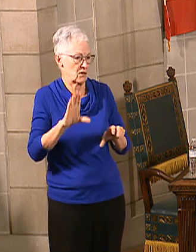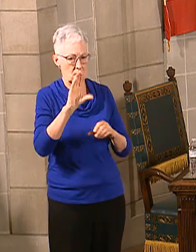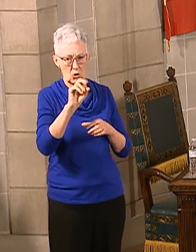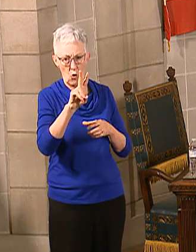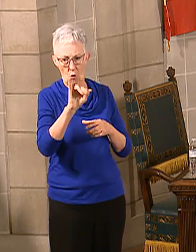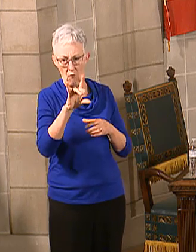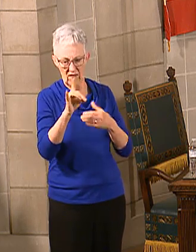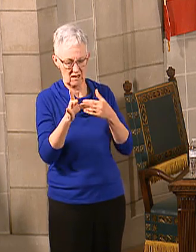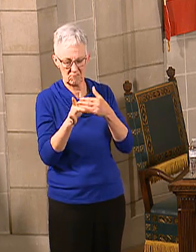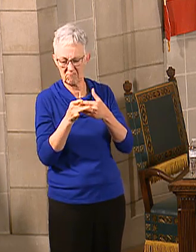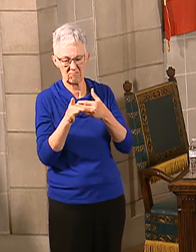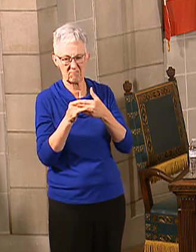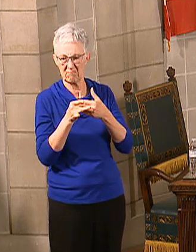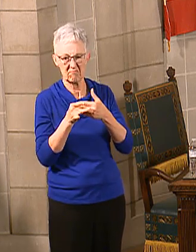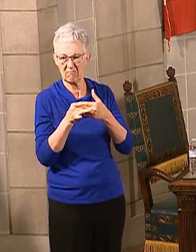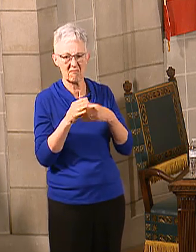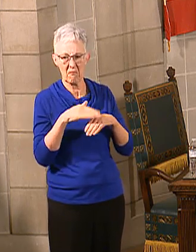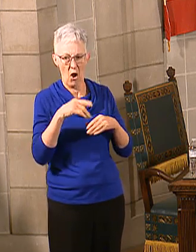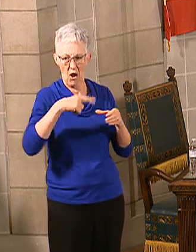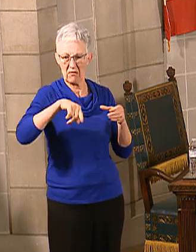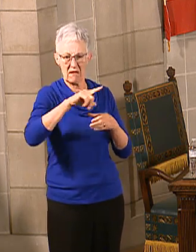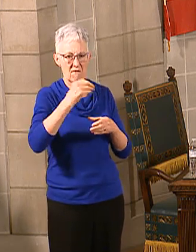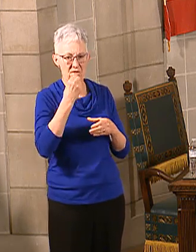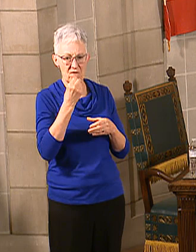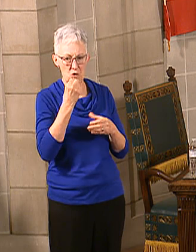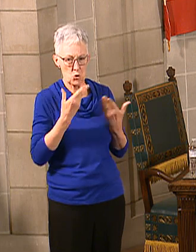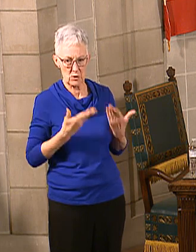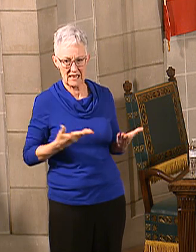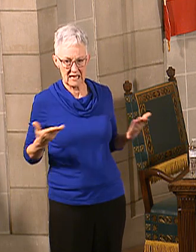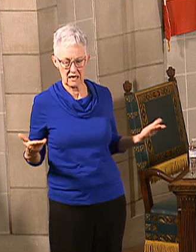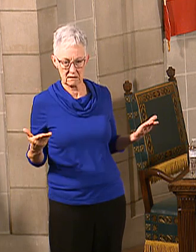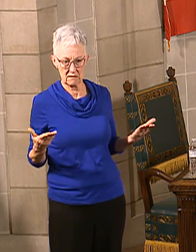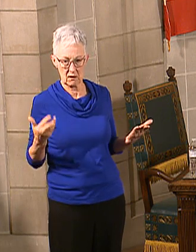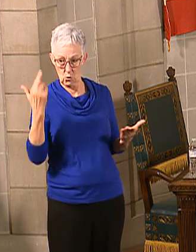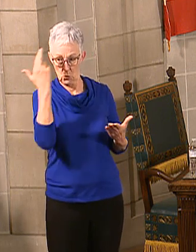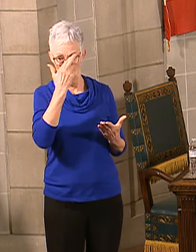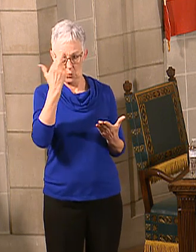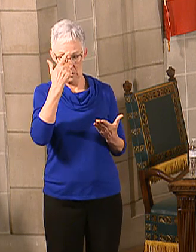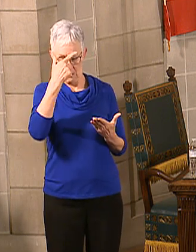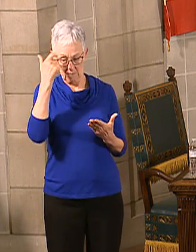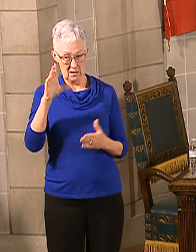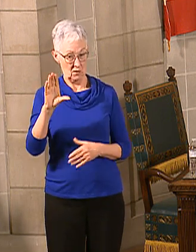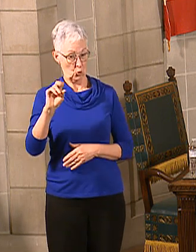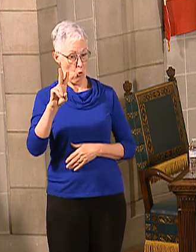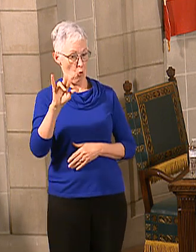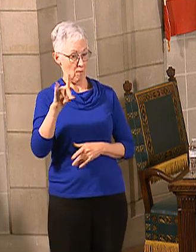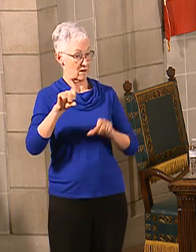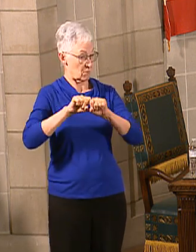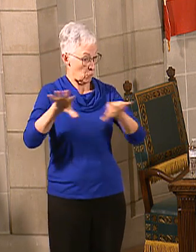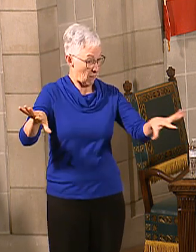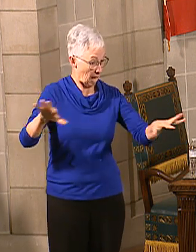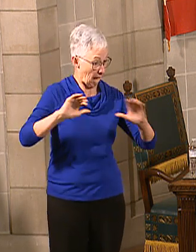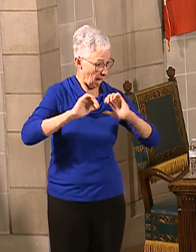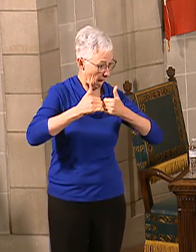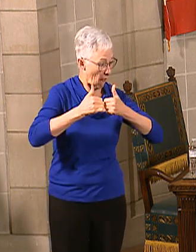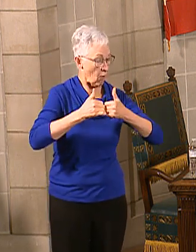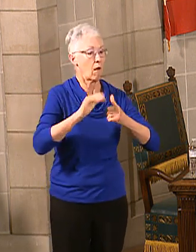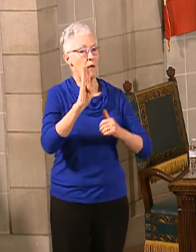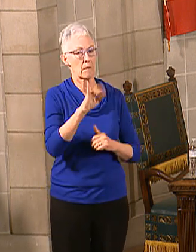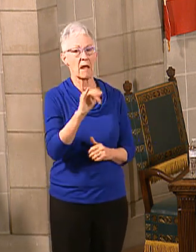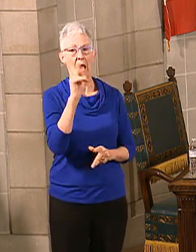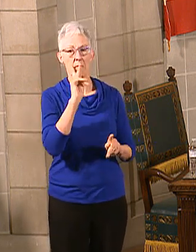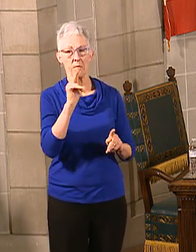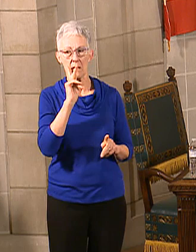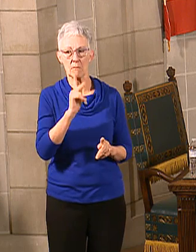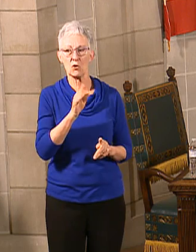moisture droplets. But let's not take a chance. Let's try to keep everything as sanitized as we